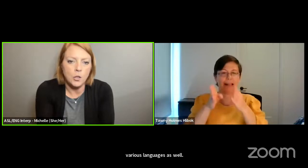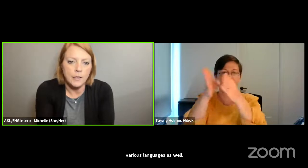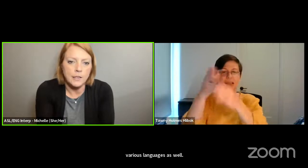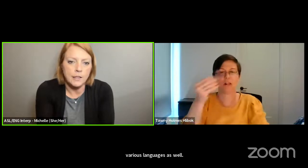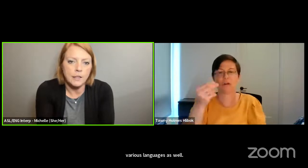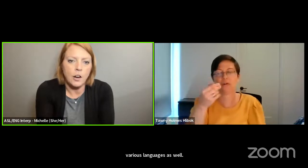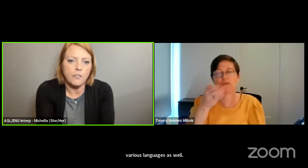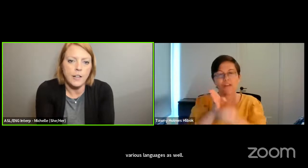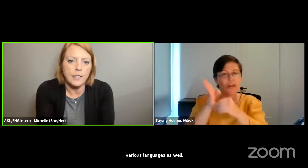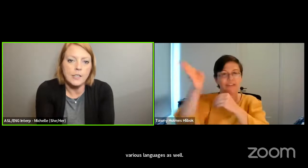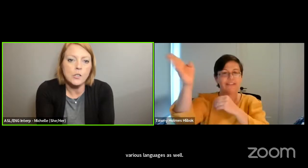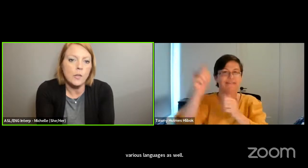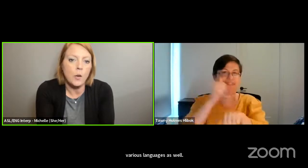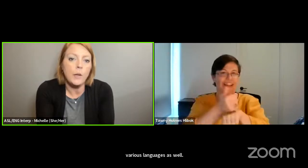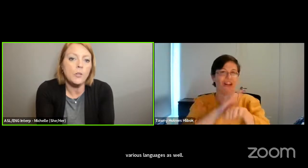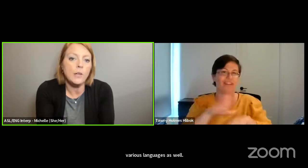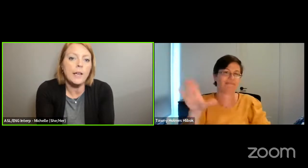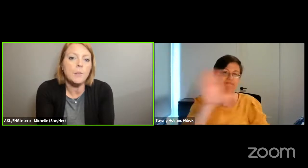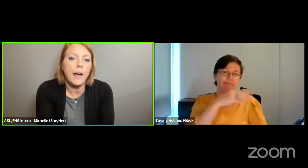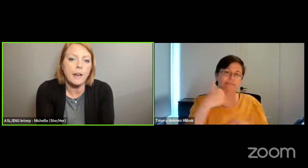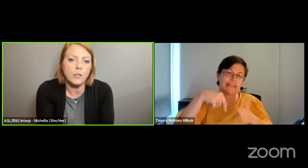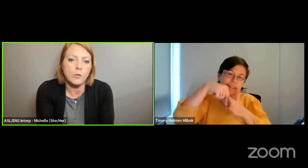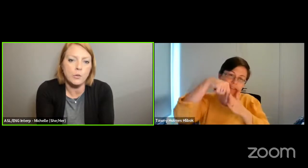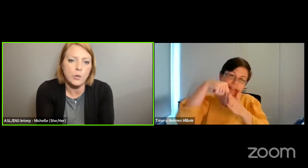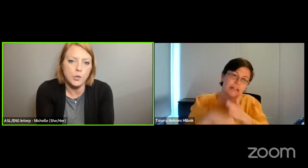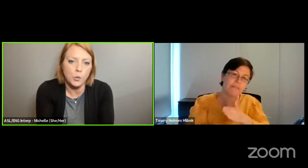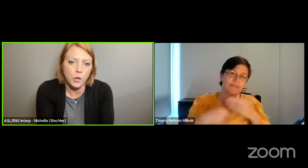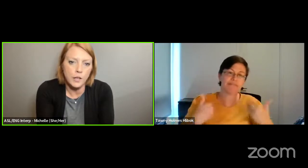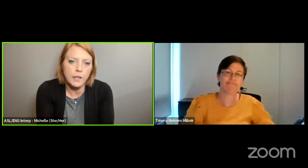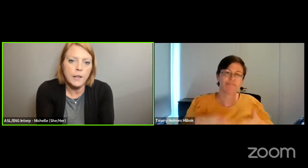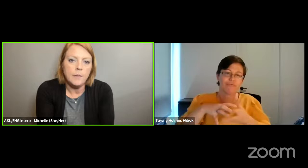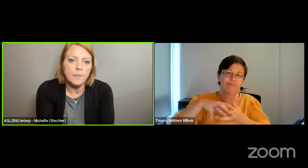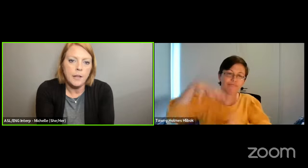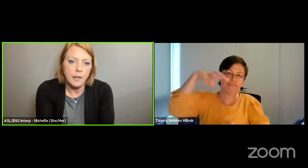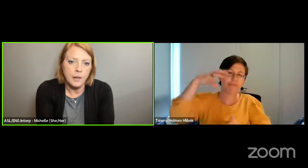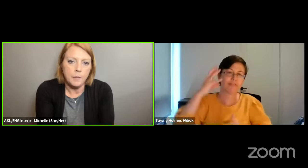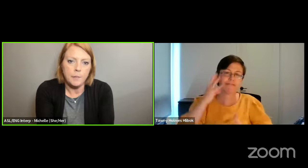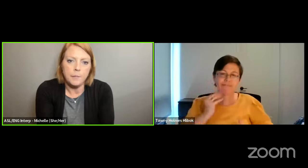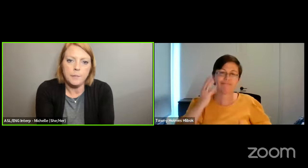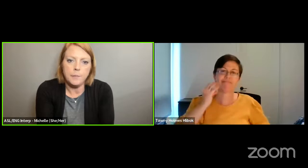and documenting our findings so that we create a path for future work.